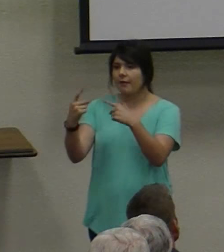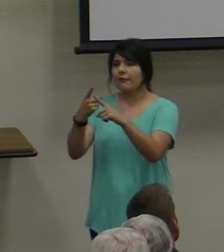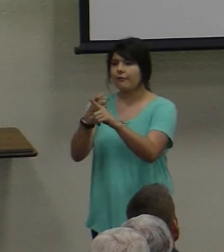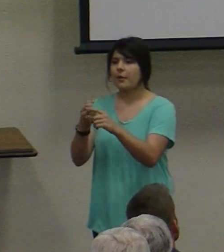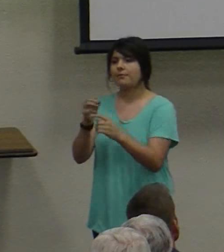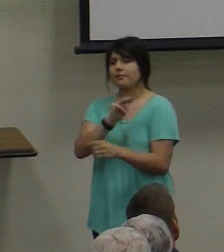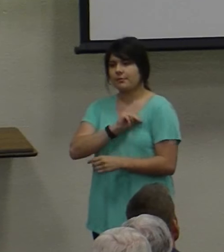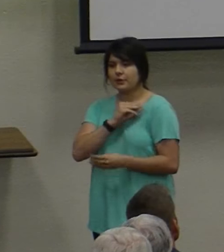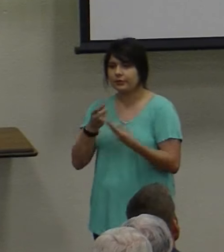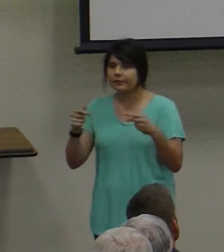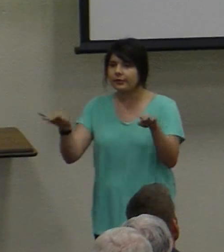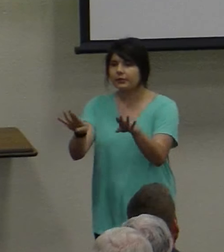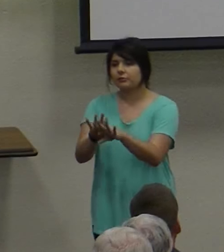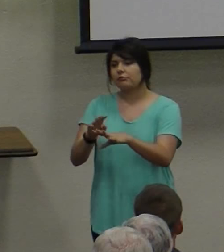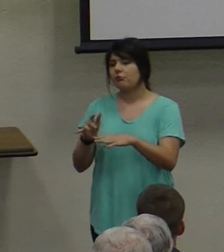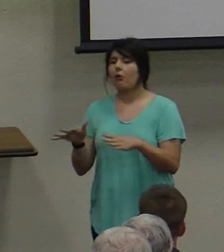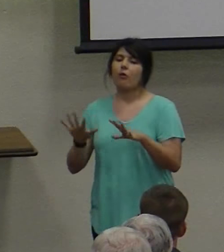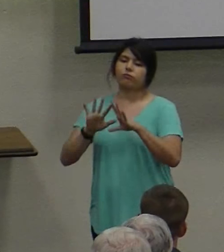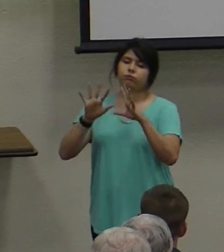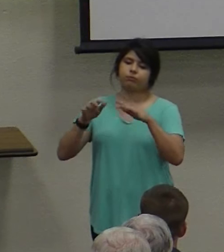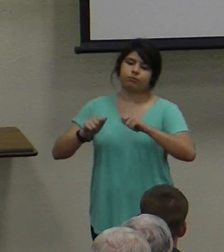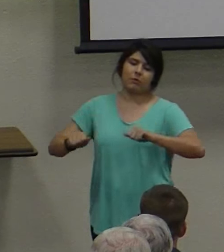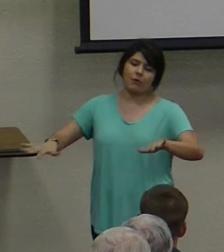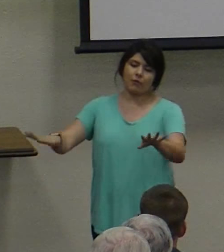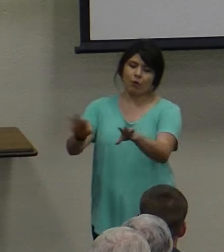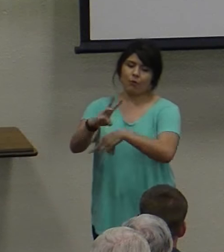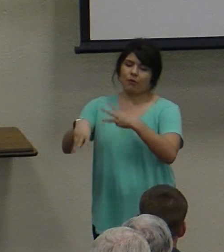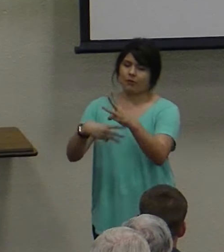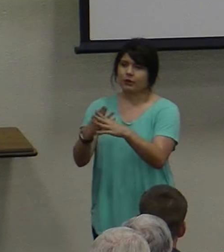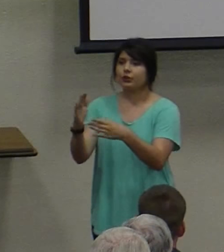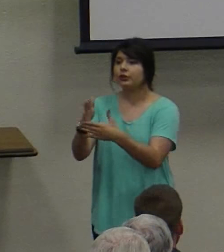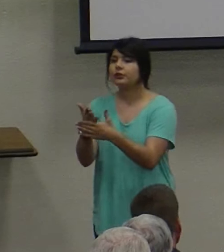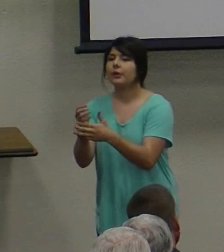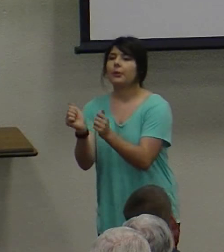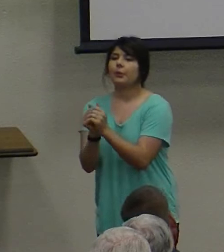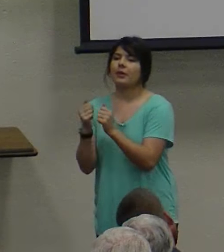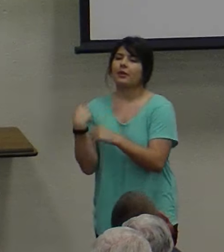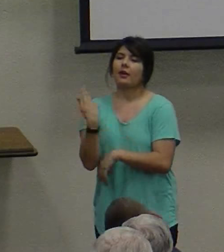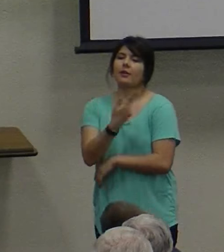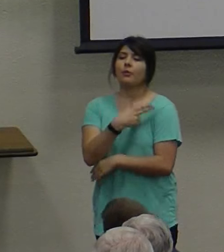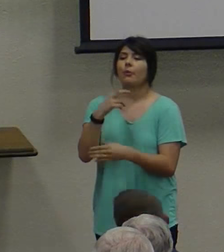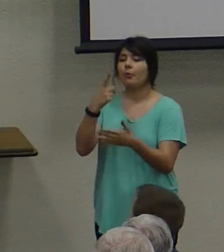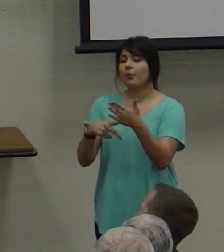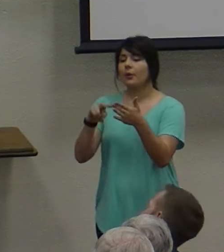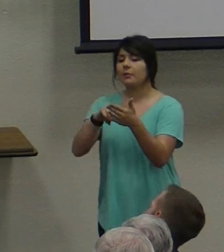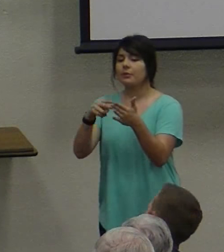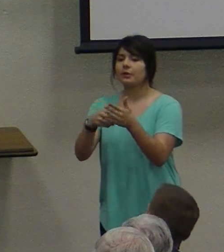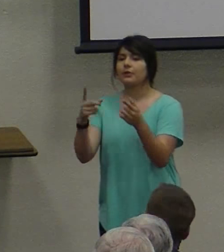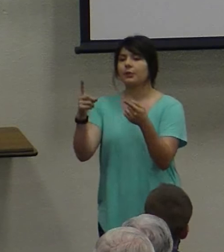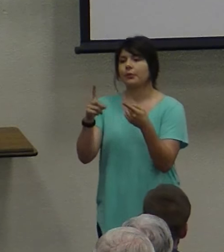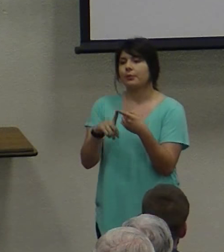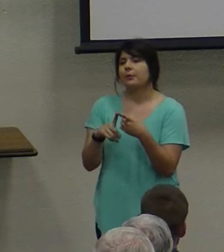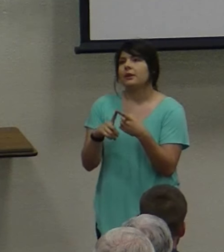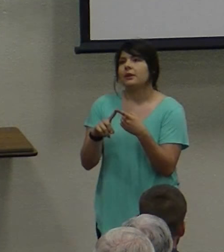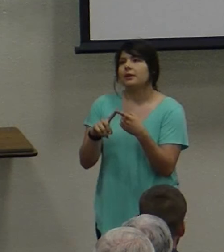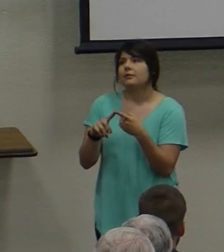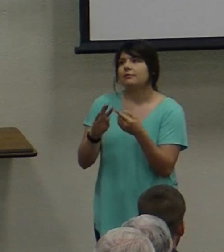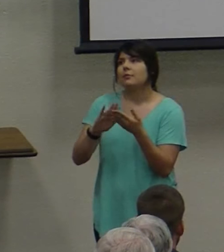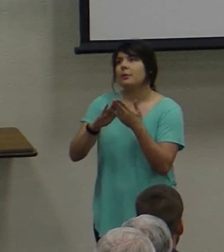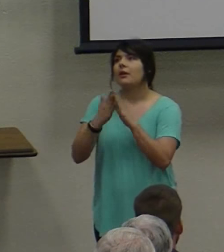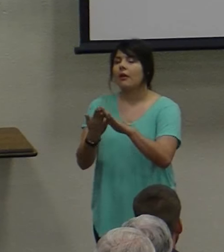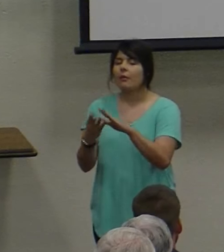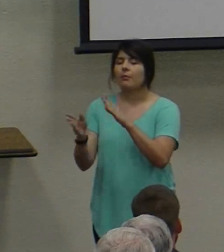around the world to share with us what it means to be people of